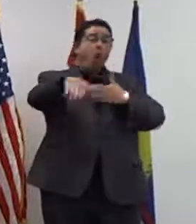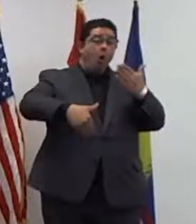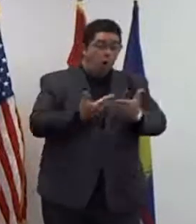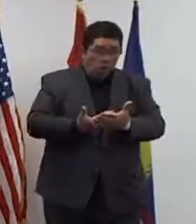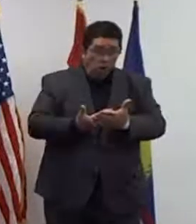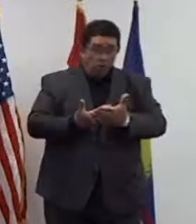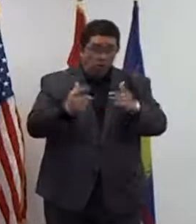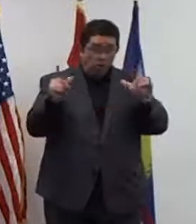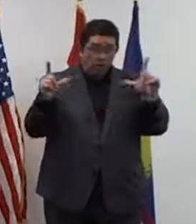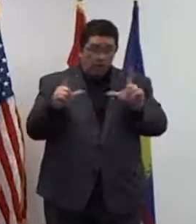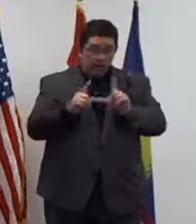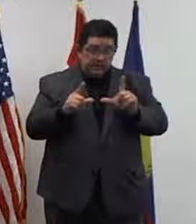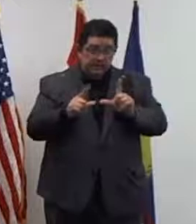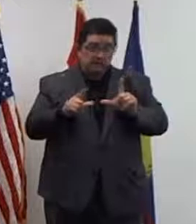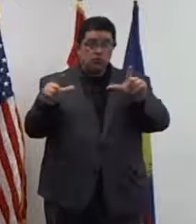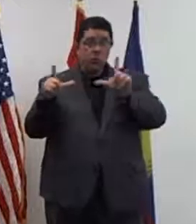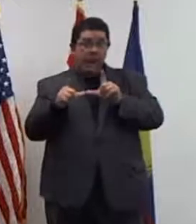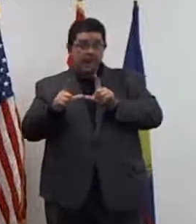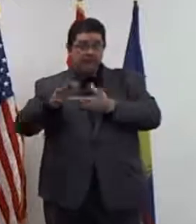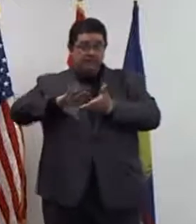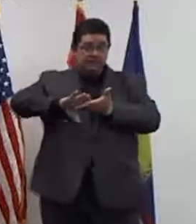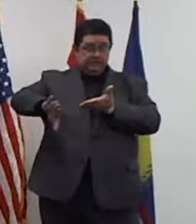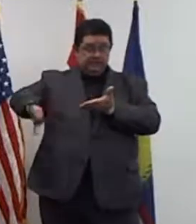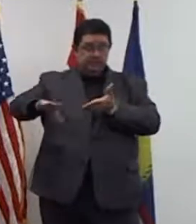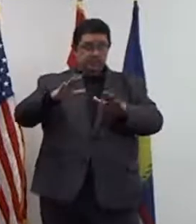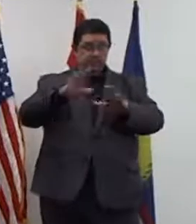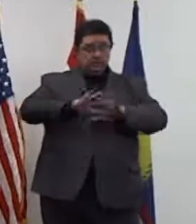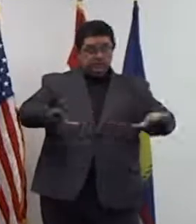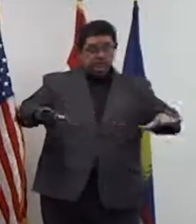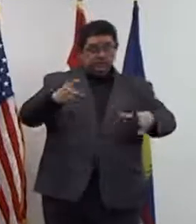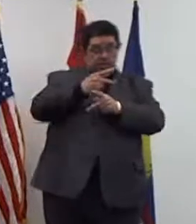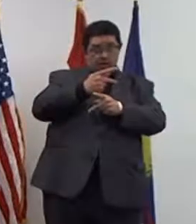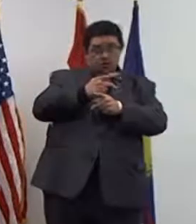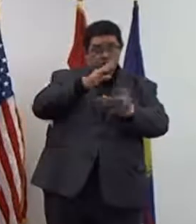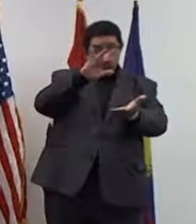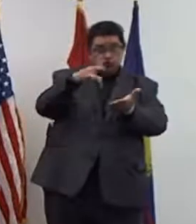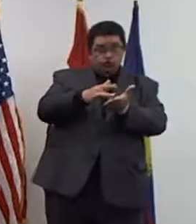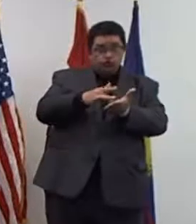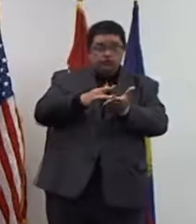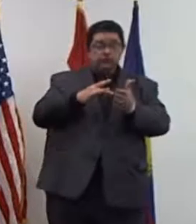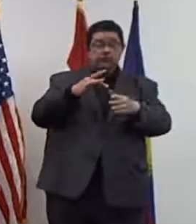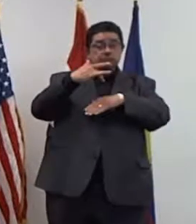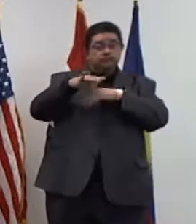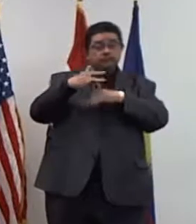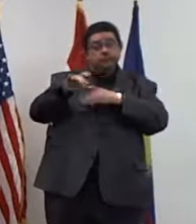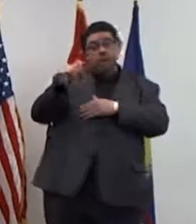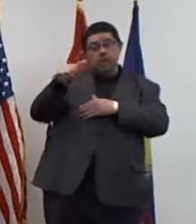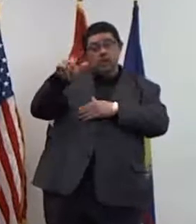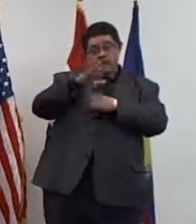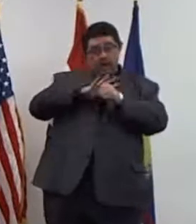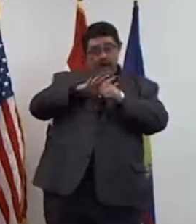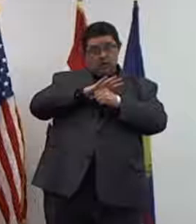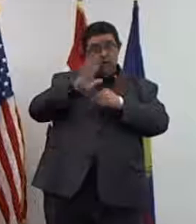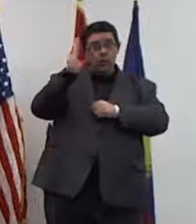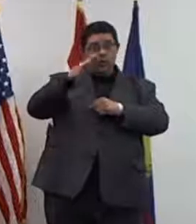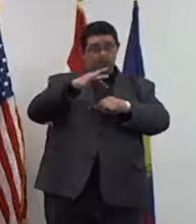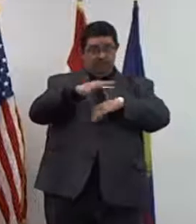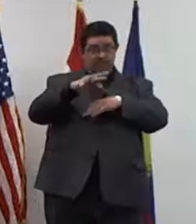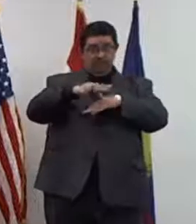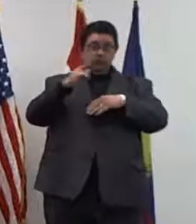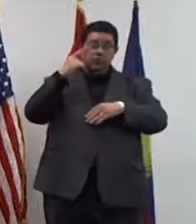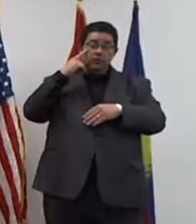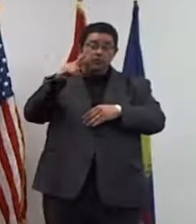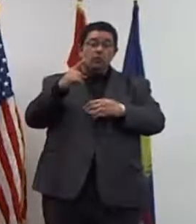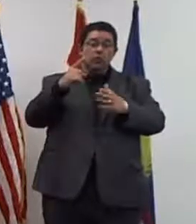licensed and license exempt child care providers that are located in St. Louis County will be eligible for the funding through the Child Care Relief